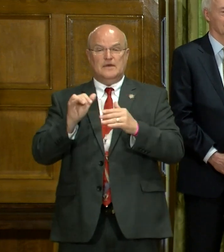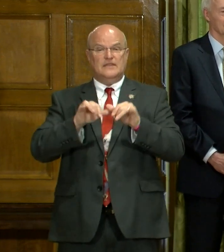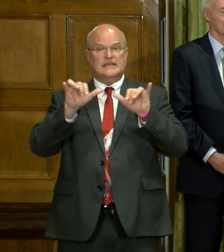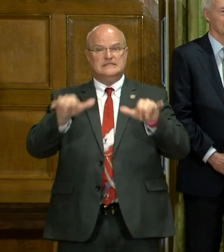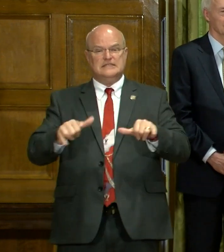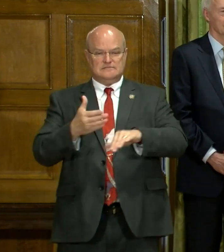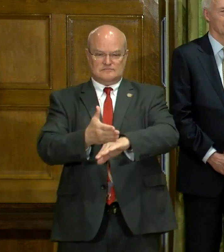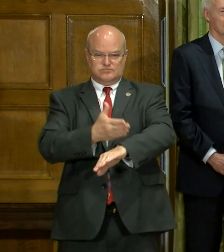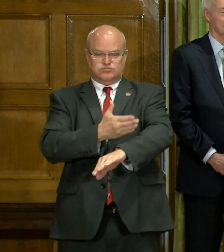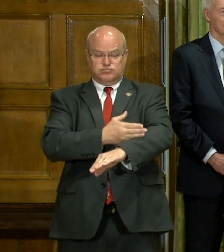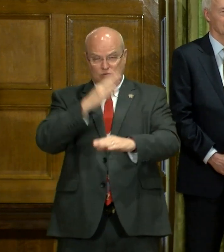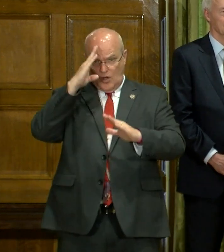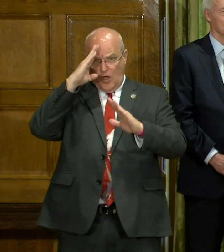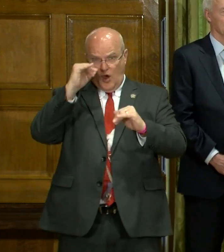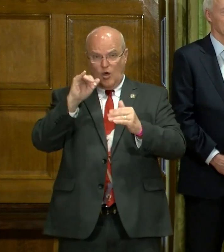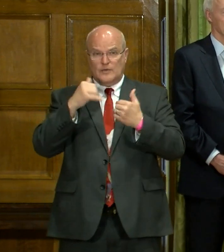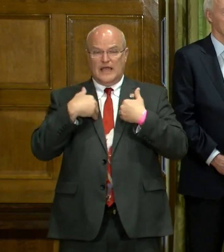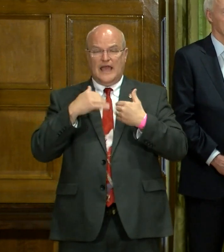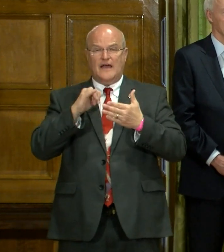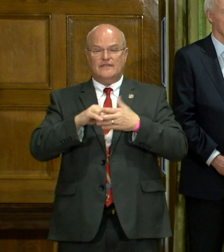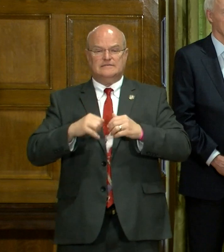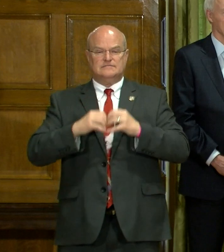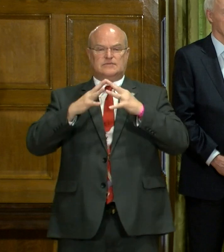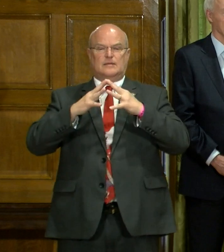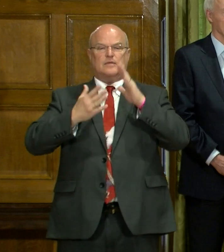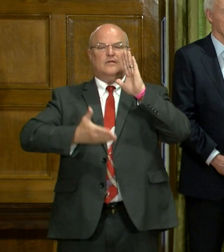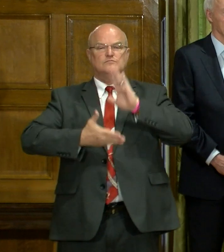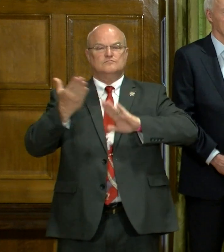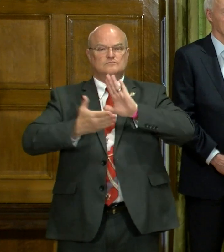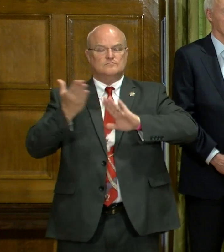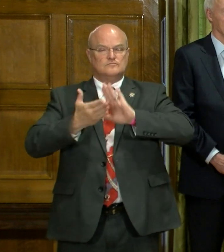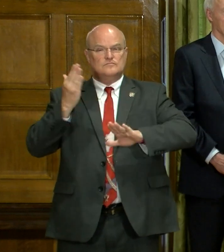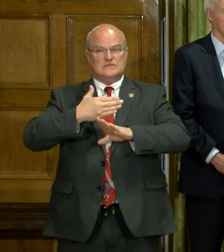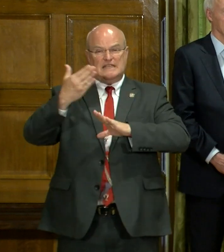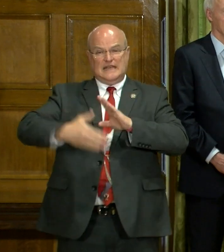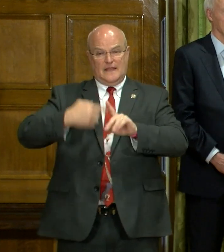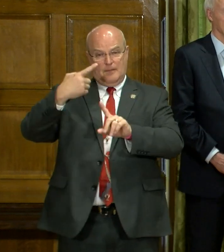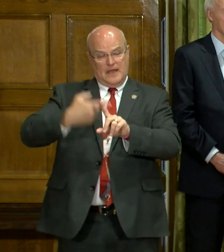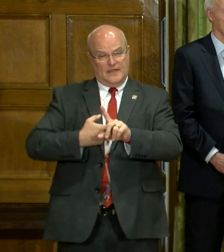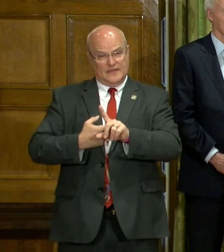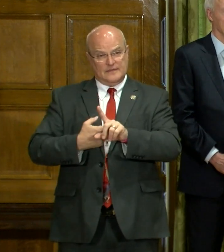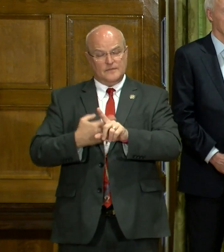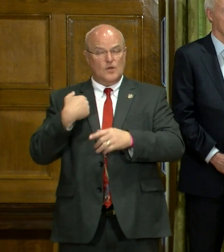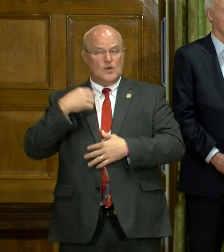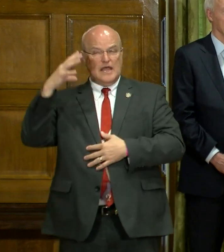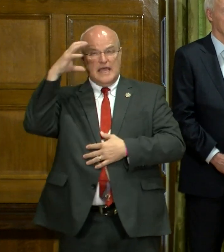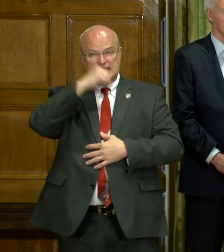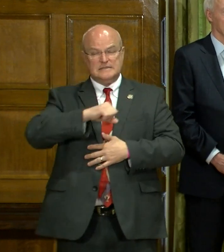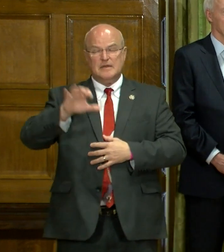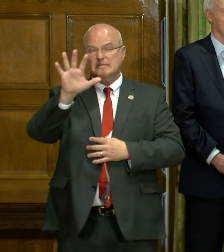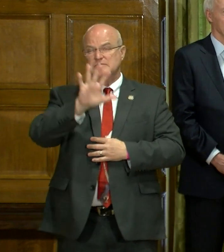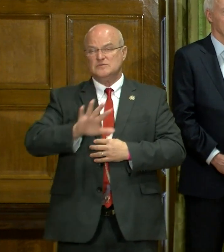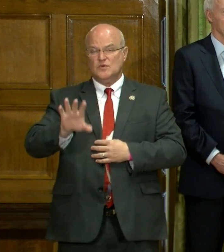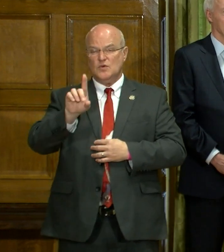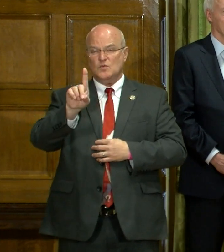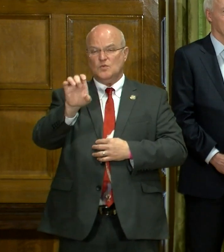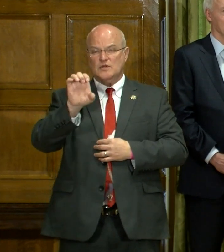system. We hope to have that set up and ready for intake by the end of the month. We're estimating anywhere from